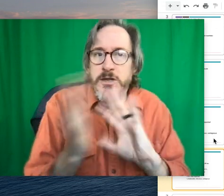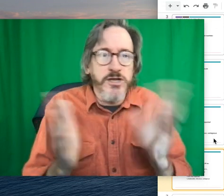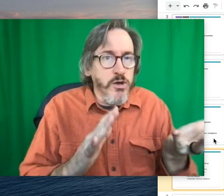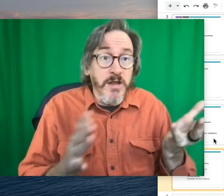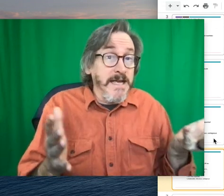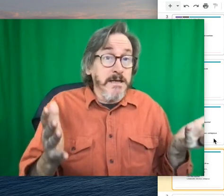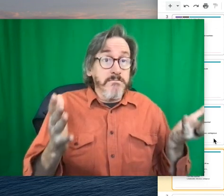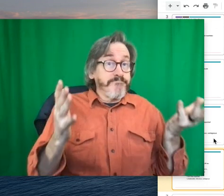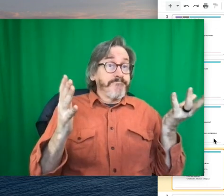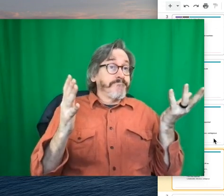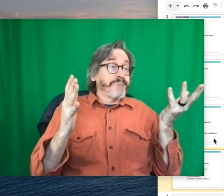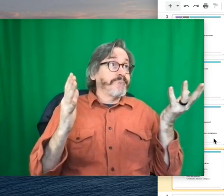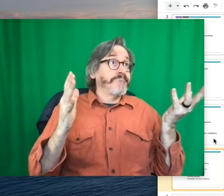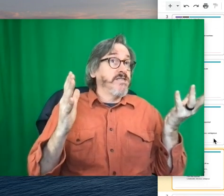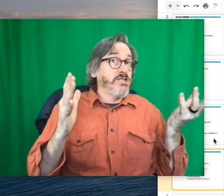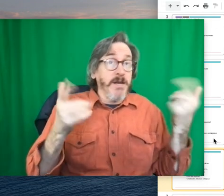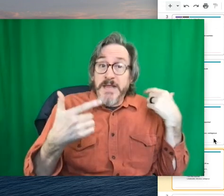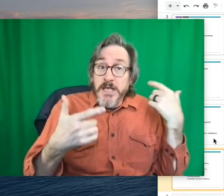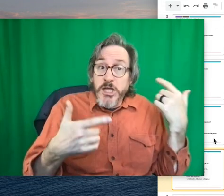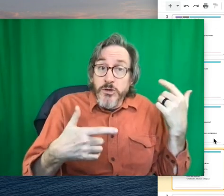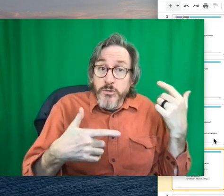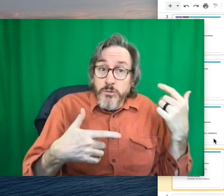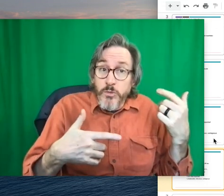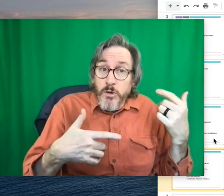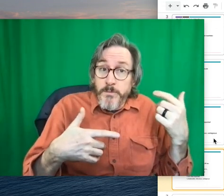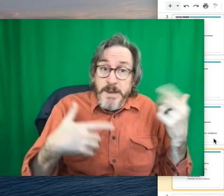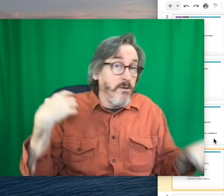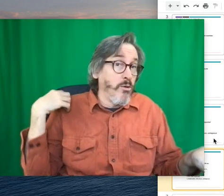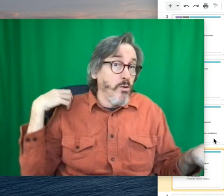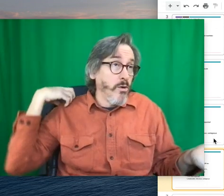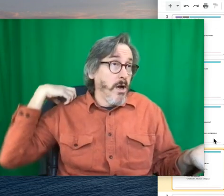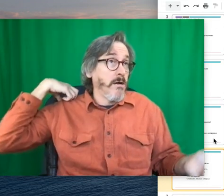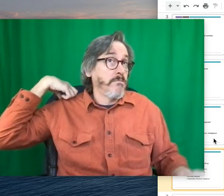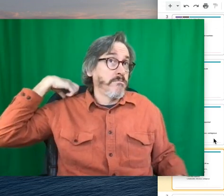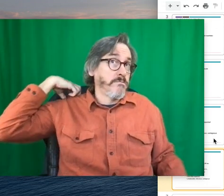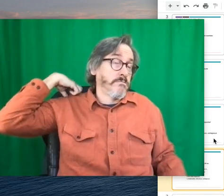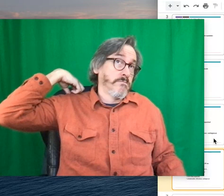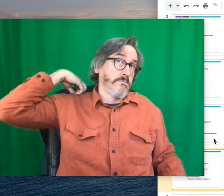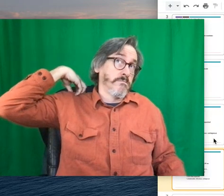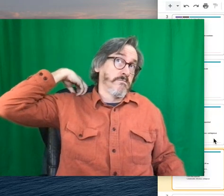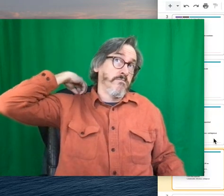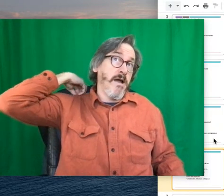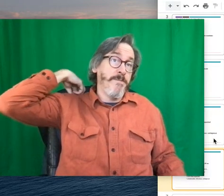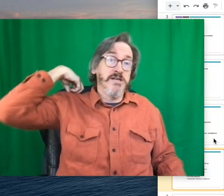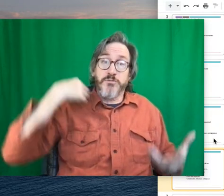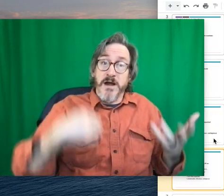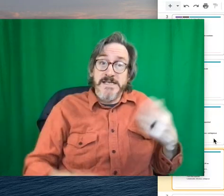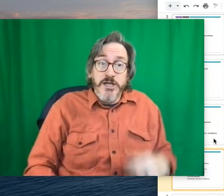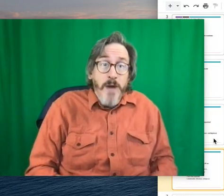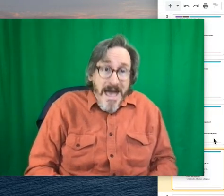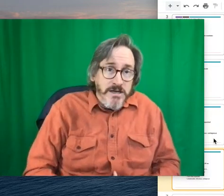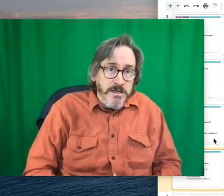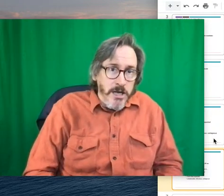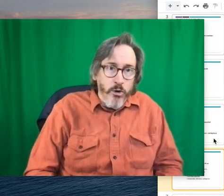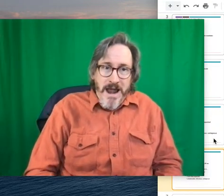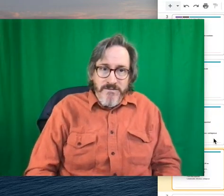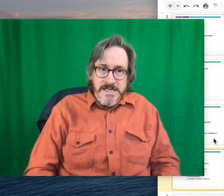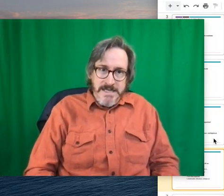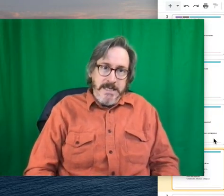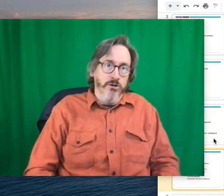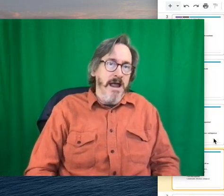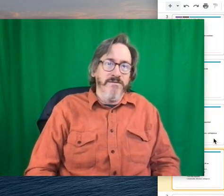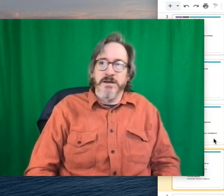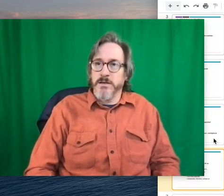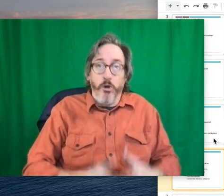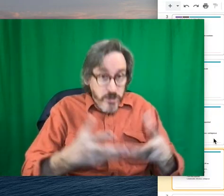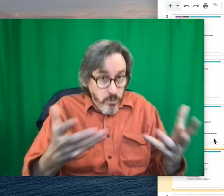and then you just go like something people who might be surprised that you haven't done or haven't